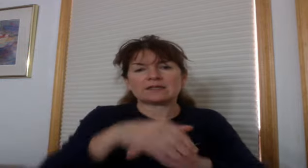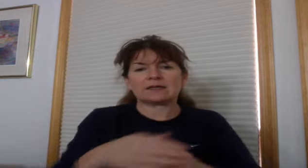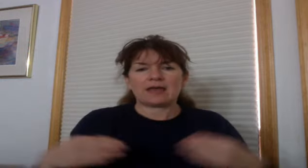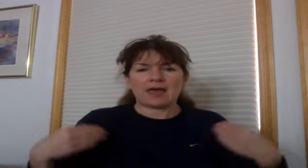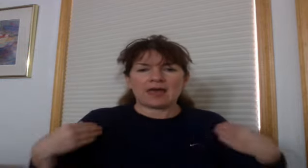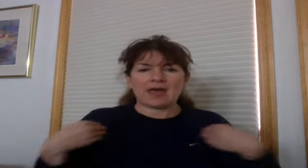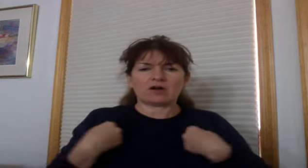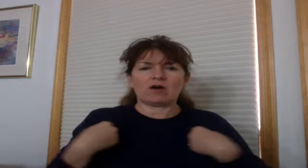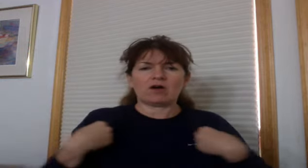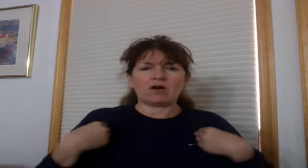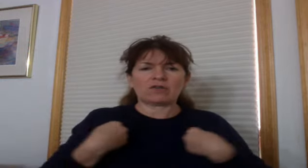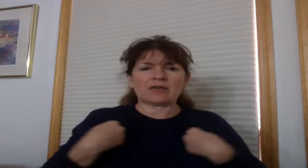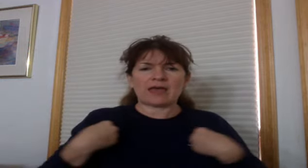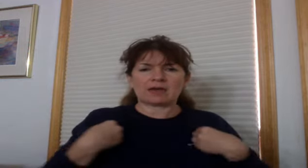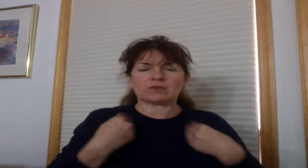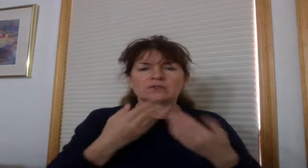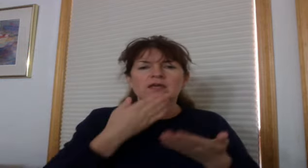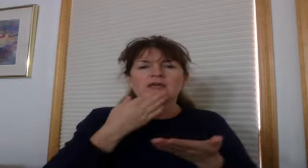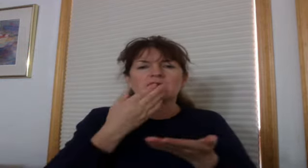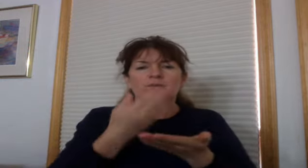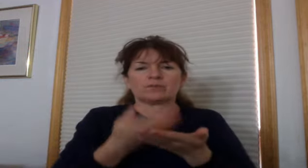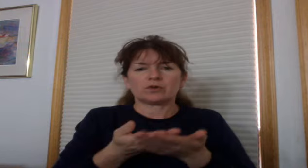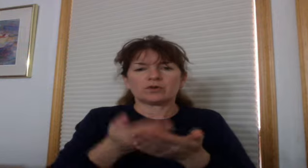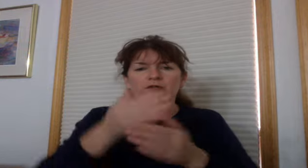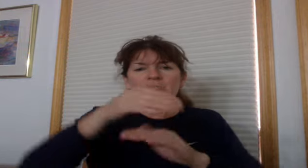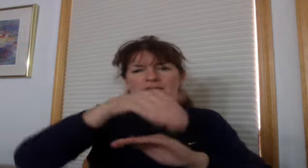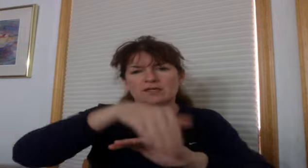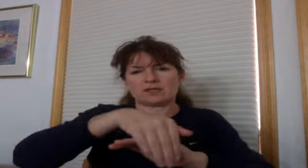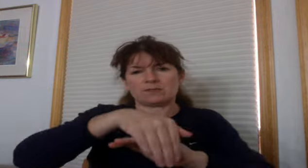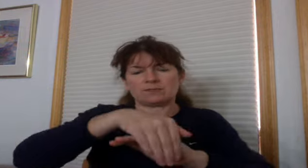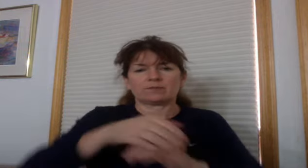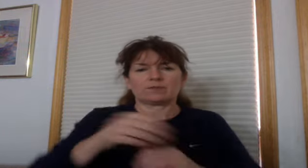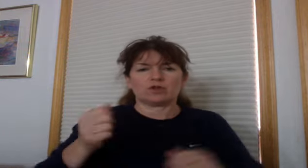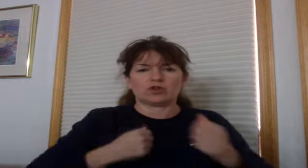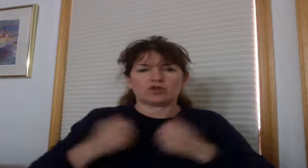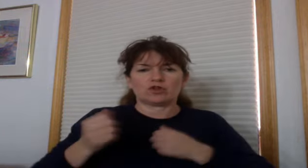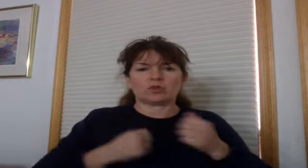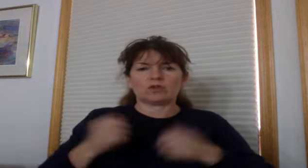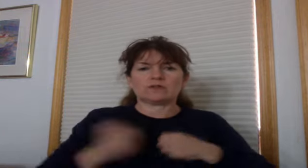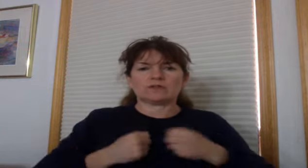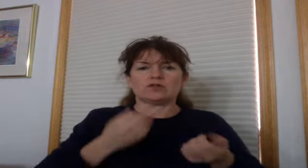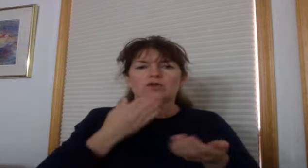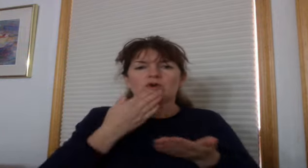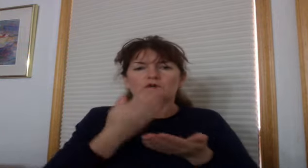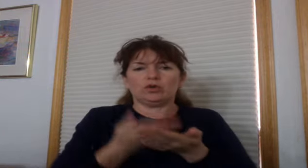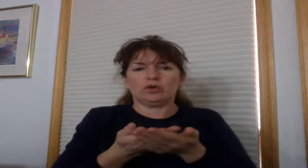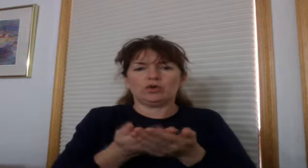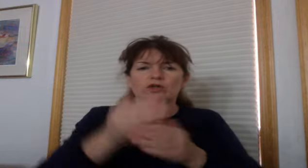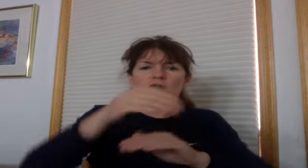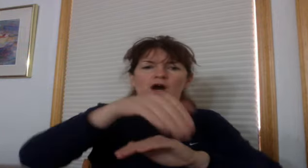And all the animals say, good night. The gorilla says, good night.